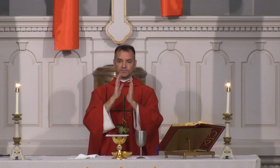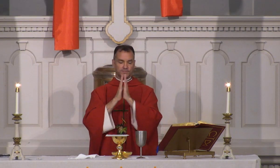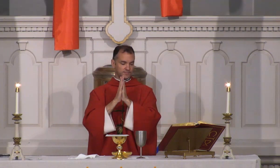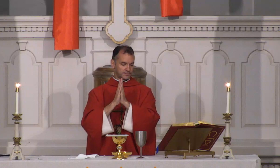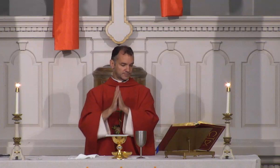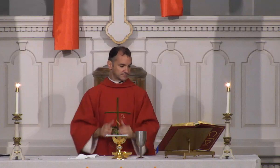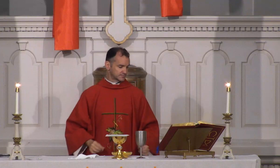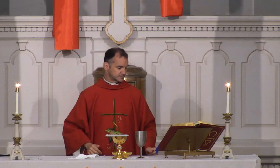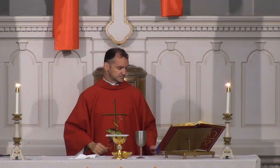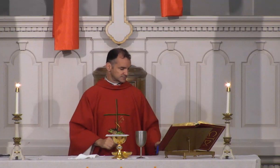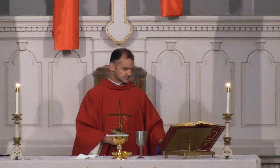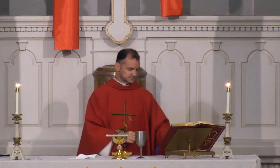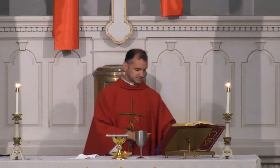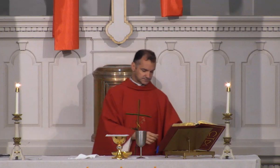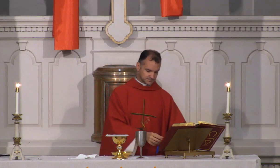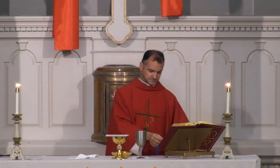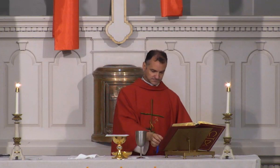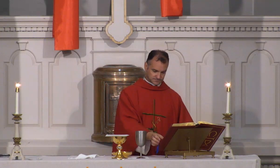church.